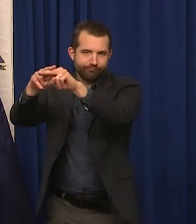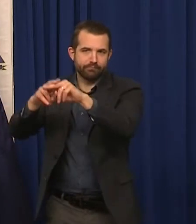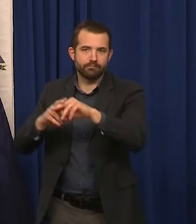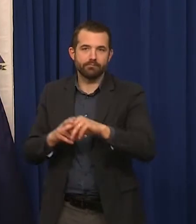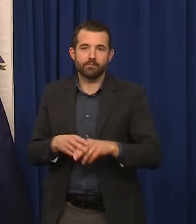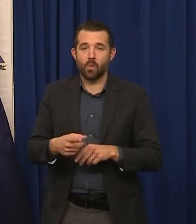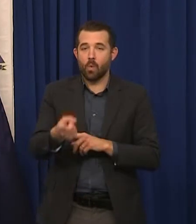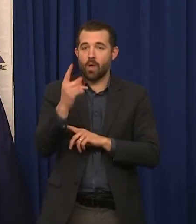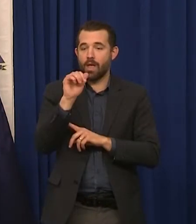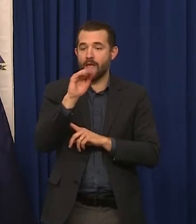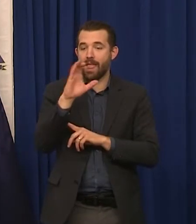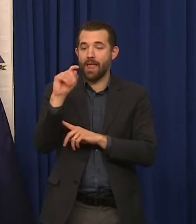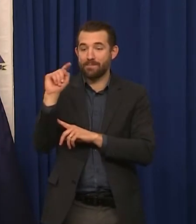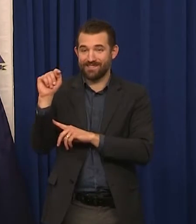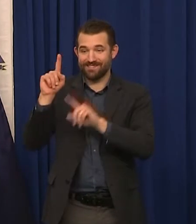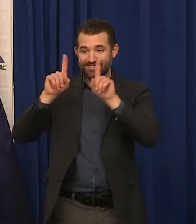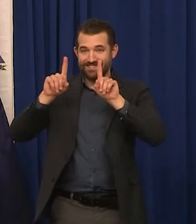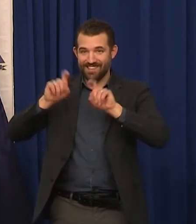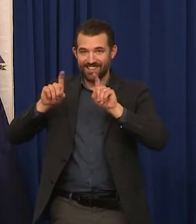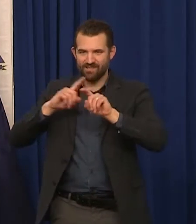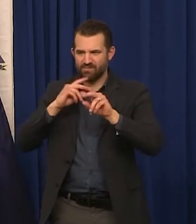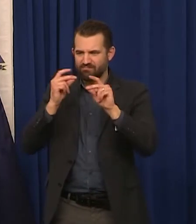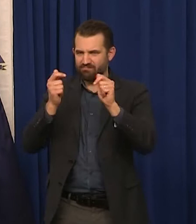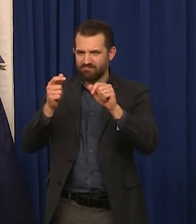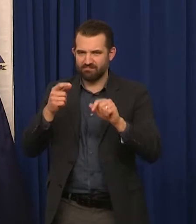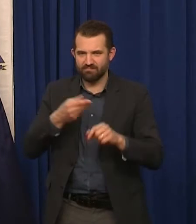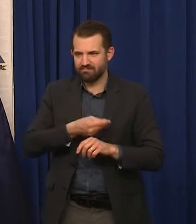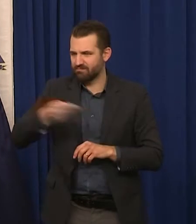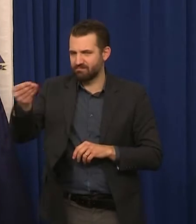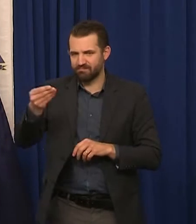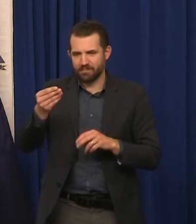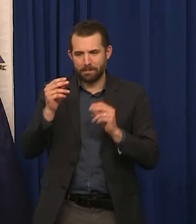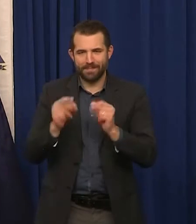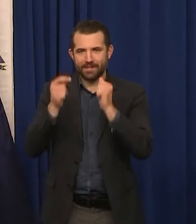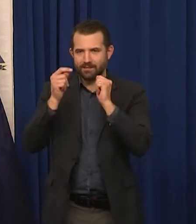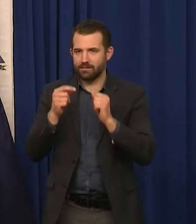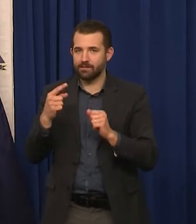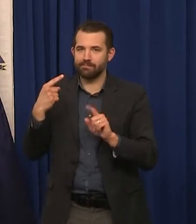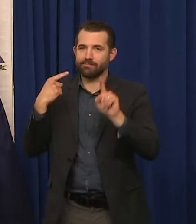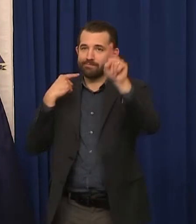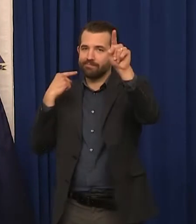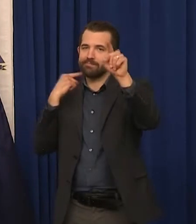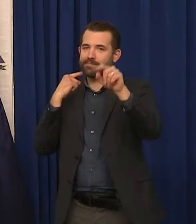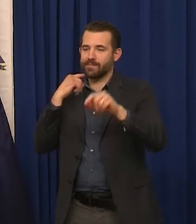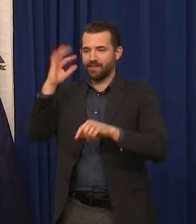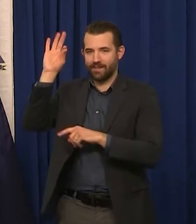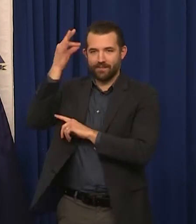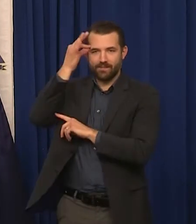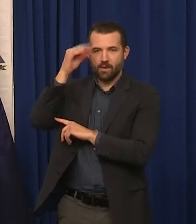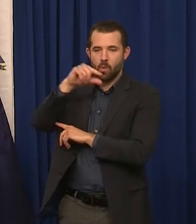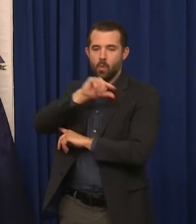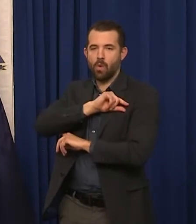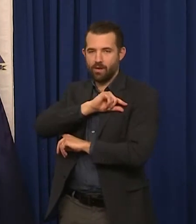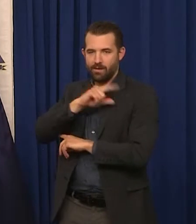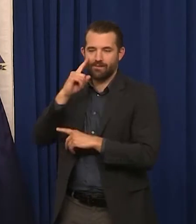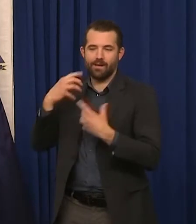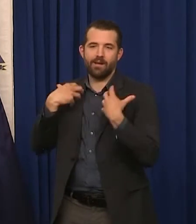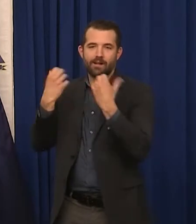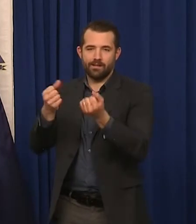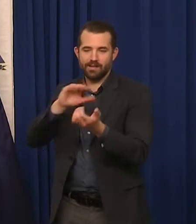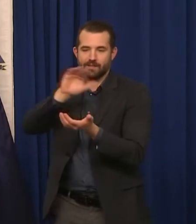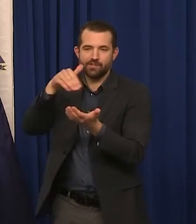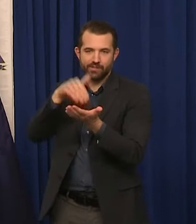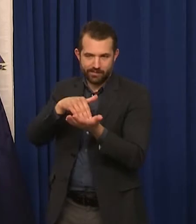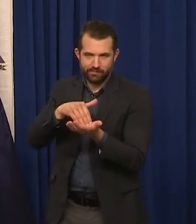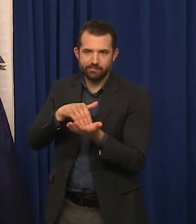Missler and I were just talking about to a federally qualified health center in Bangor so that they can conduct rapid tests on